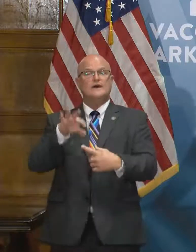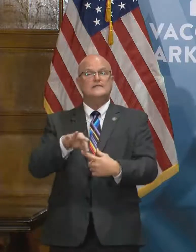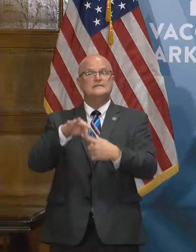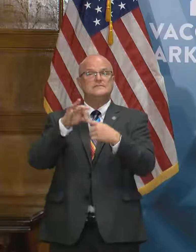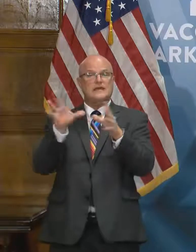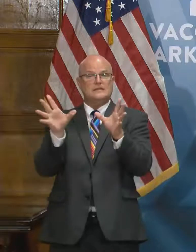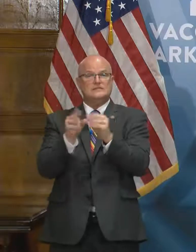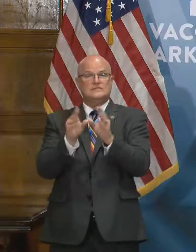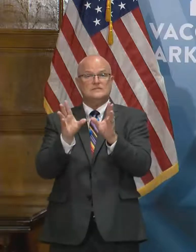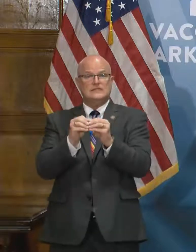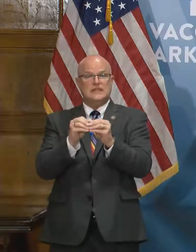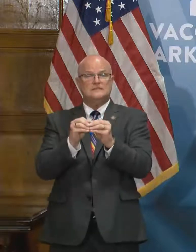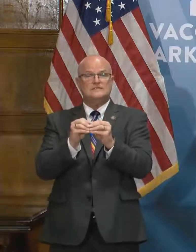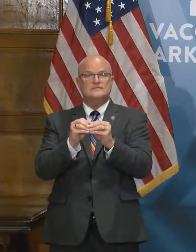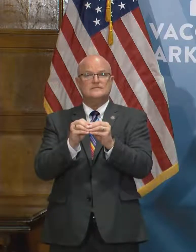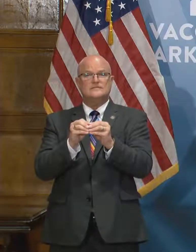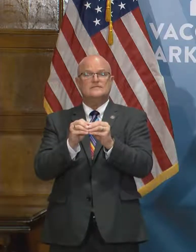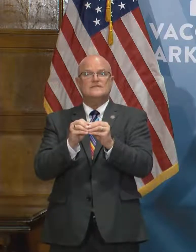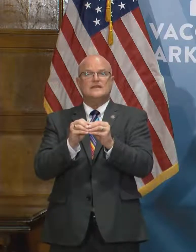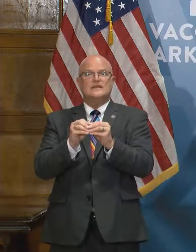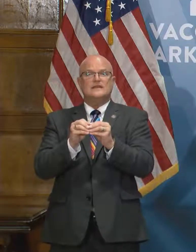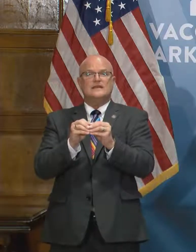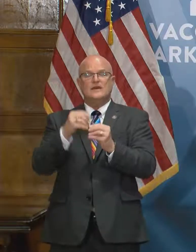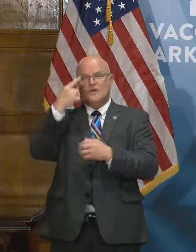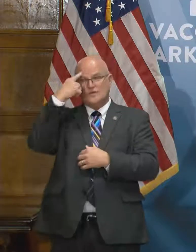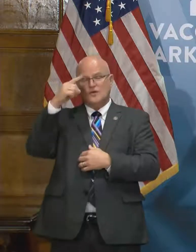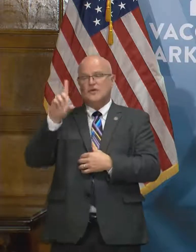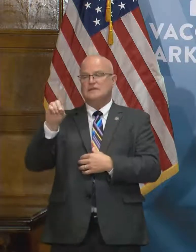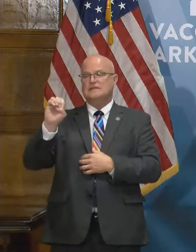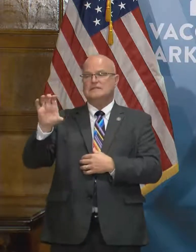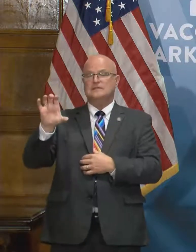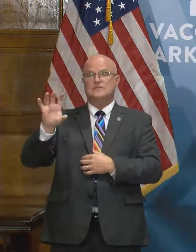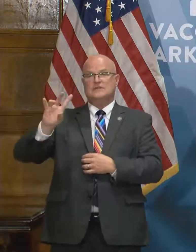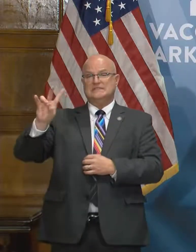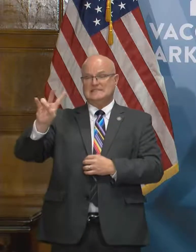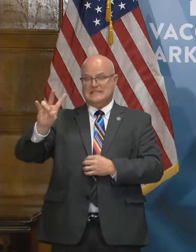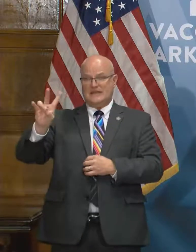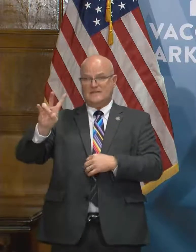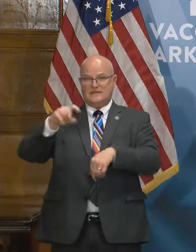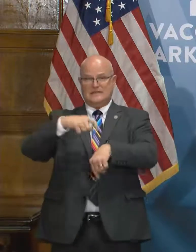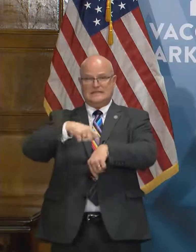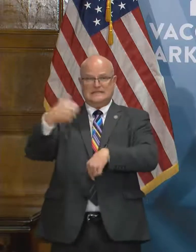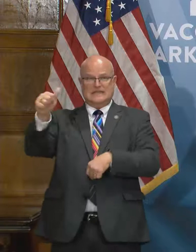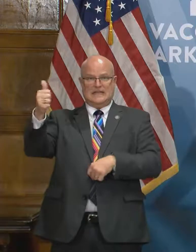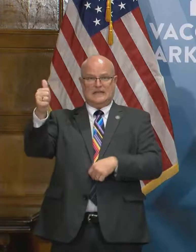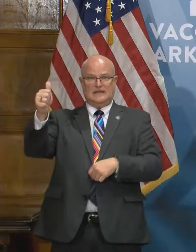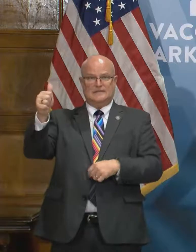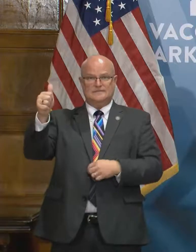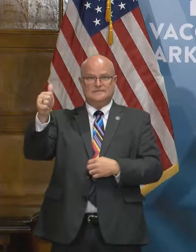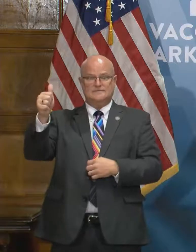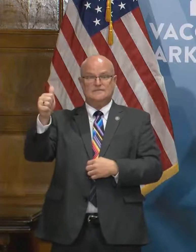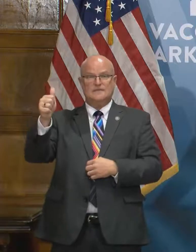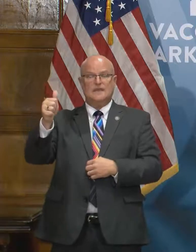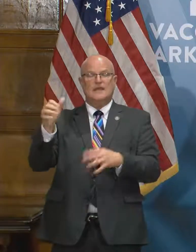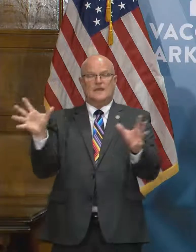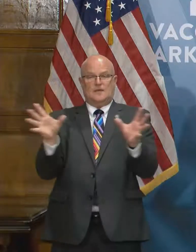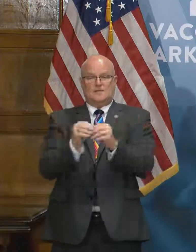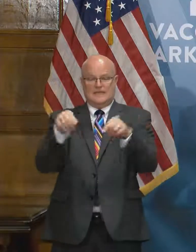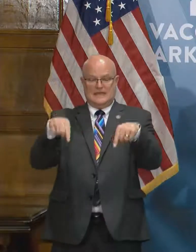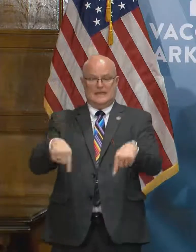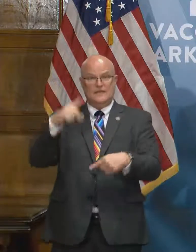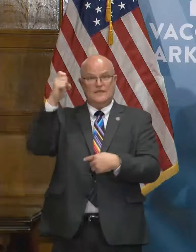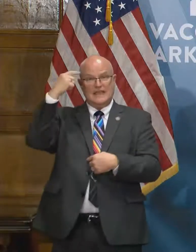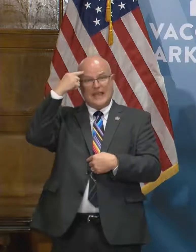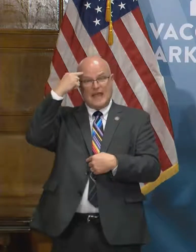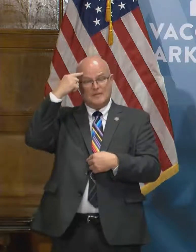special session of the General Assembly for December 7th at 10 a.m. They will convene here at the